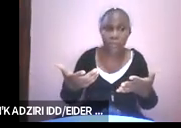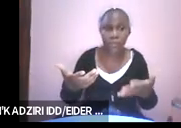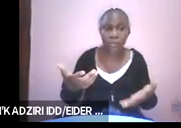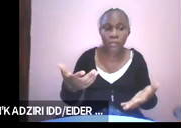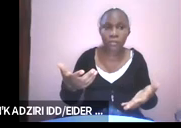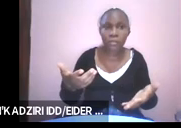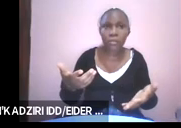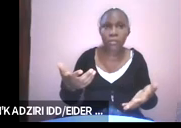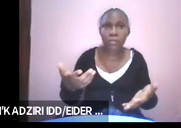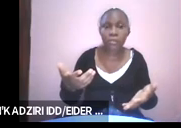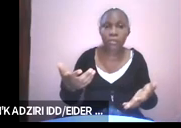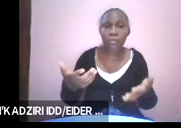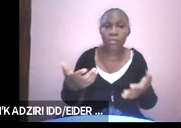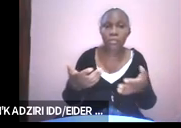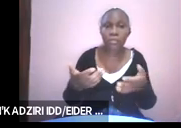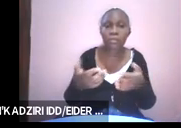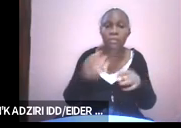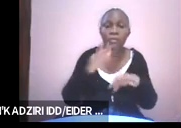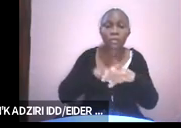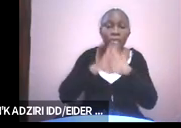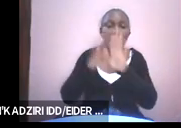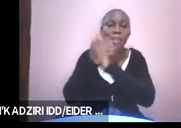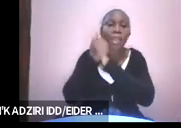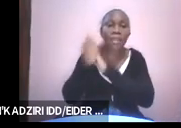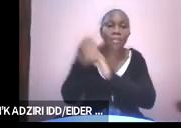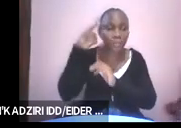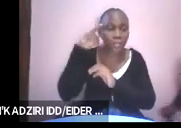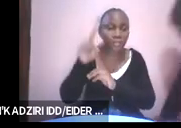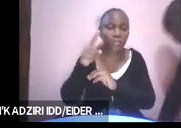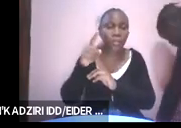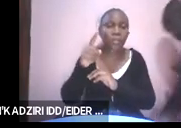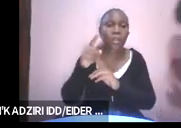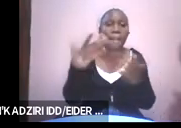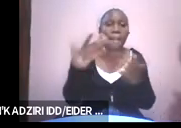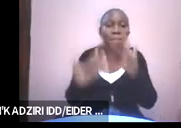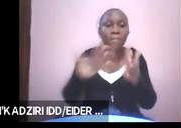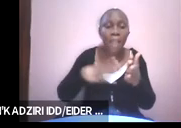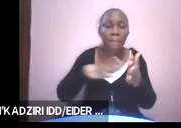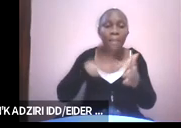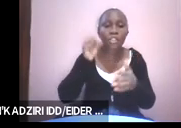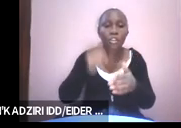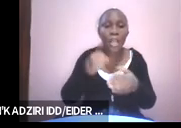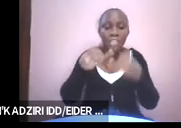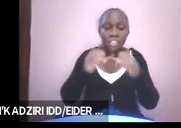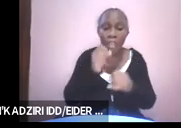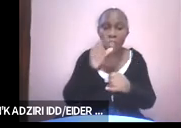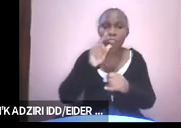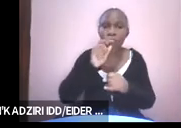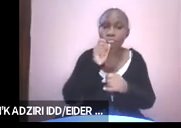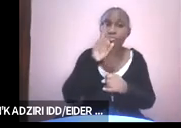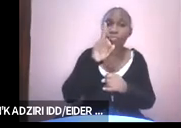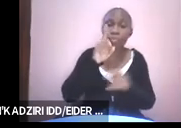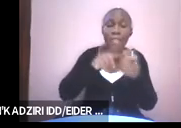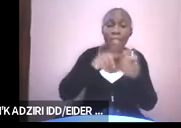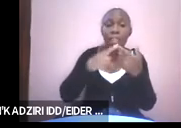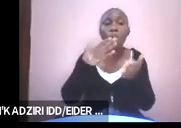different fields and experts in this call, and maybe someone wants to unmute themselves and comment like, is any of what you